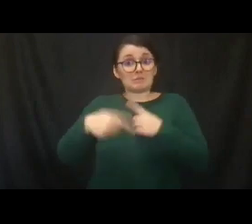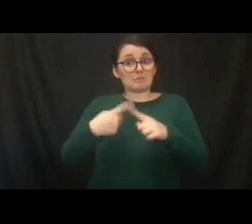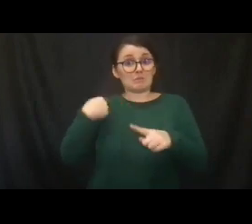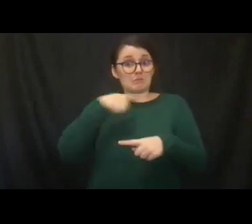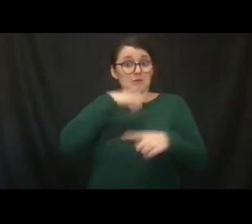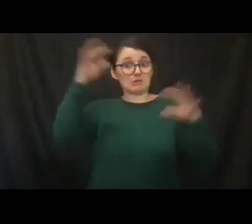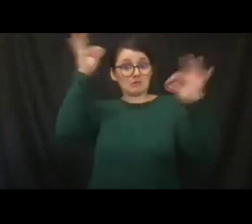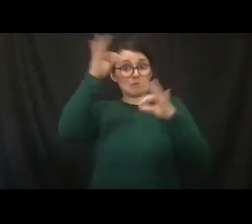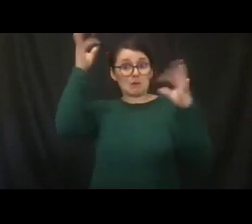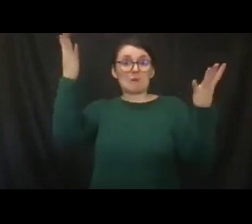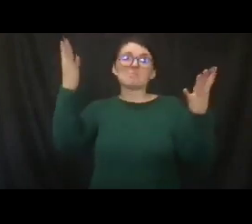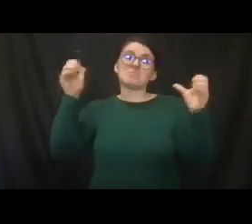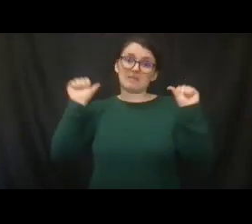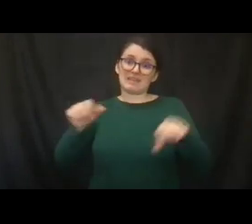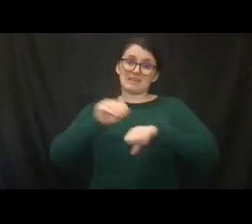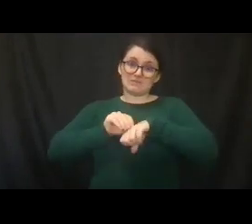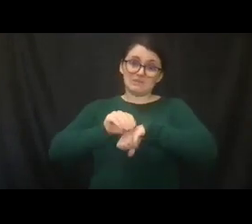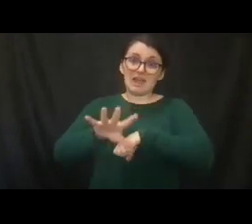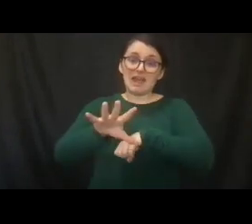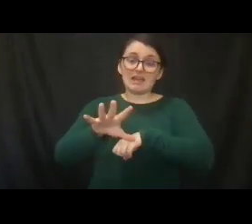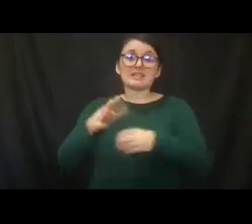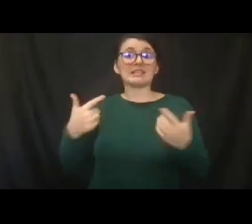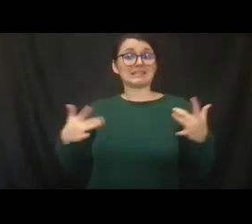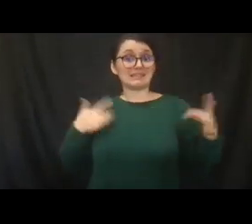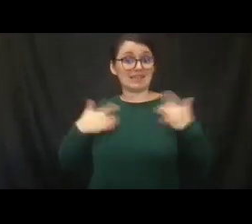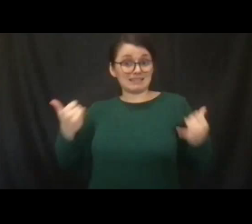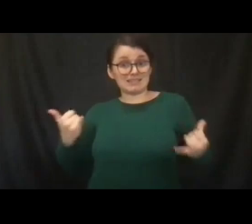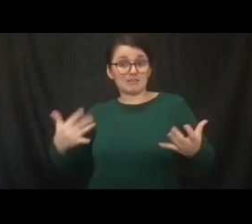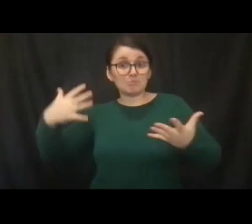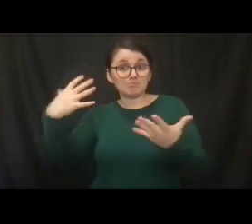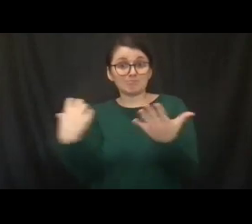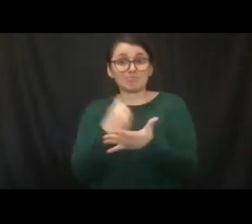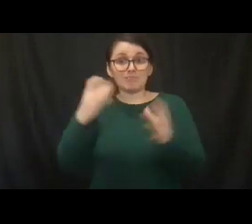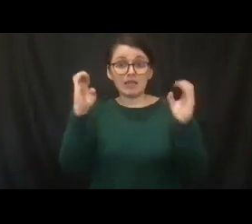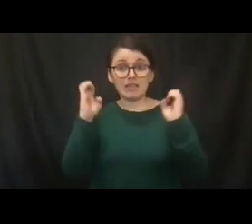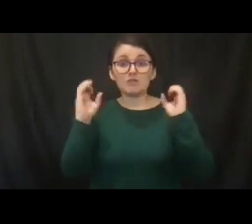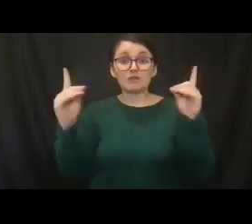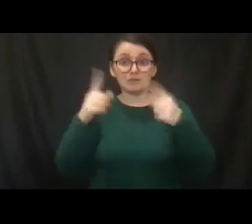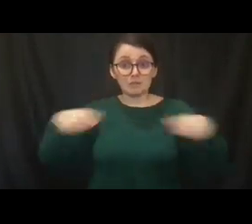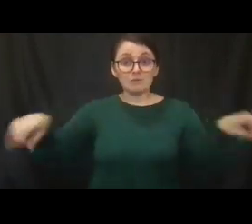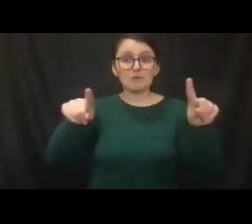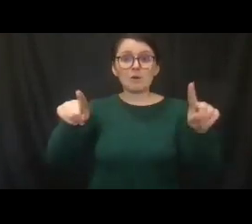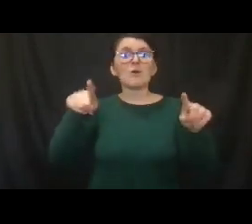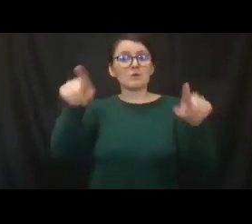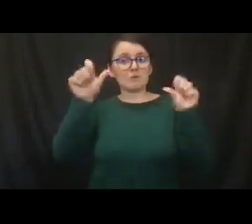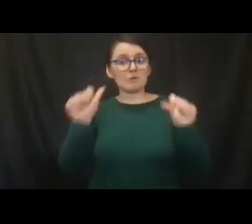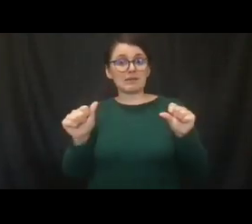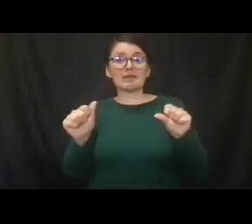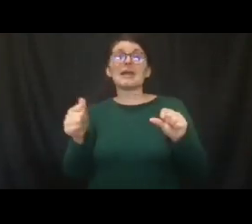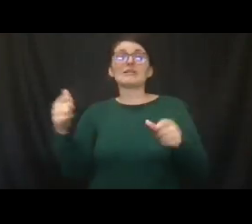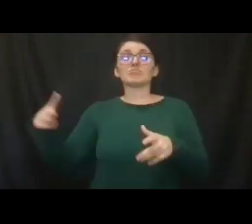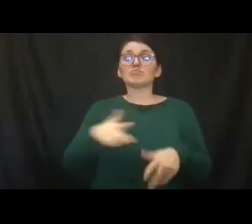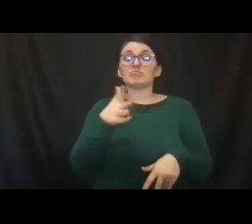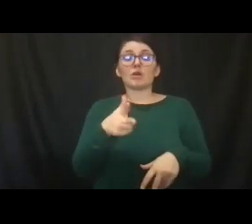an opportunity to, and I'm excited to go over and look at the recycling area because there are, you can stop and drop things off before